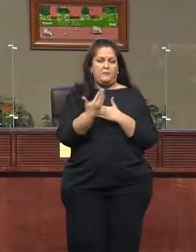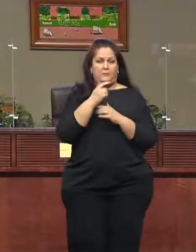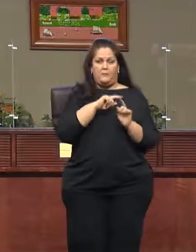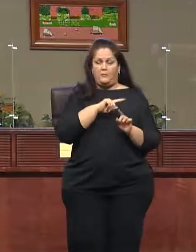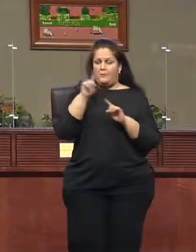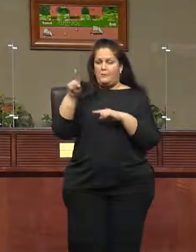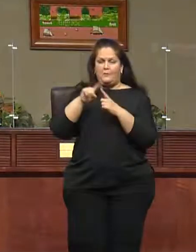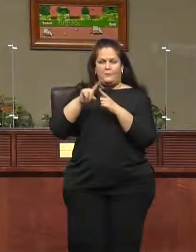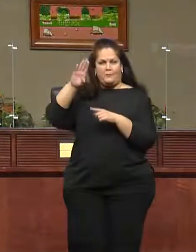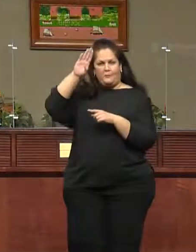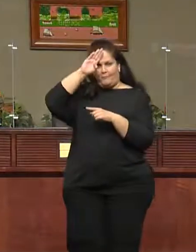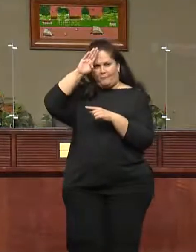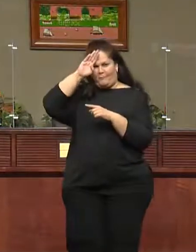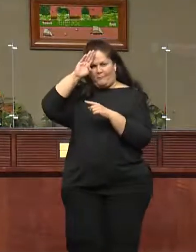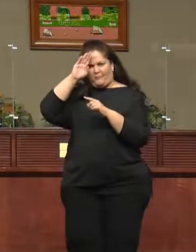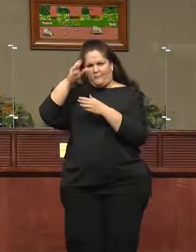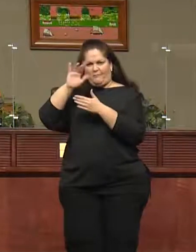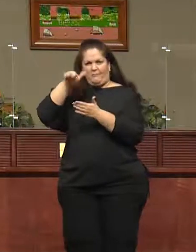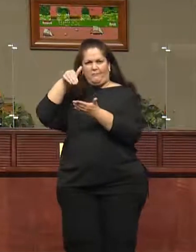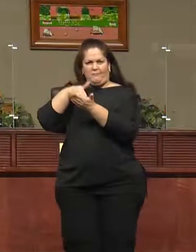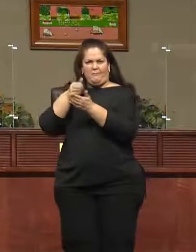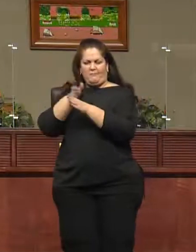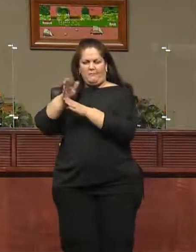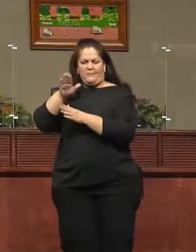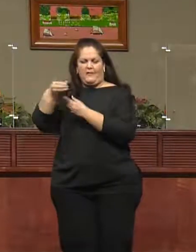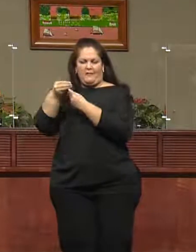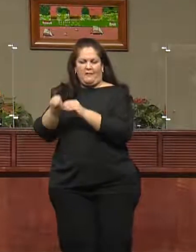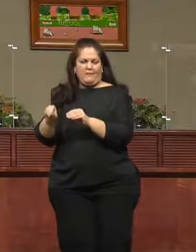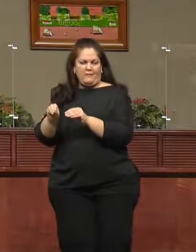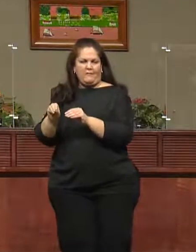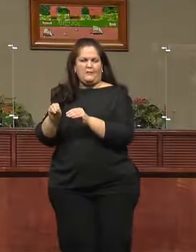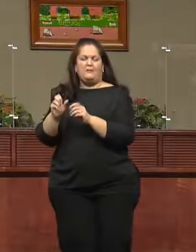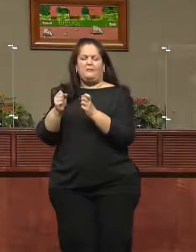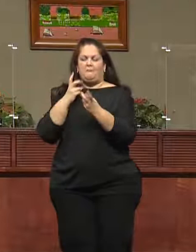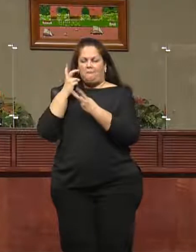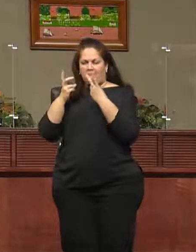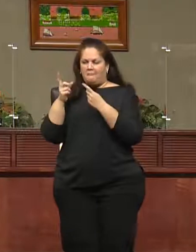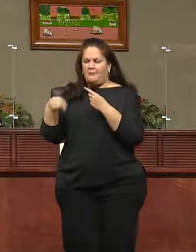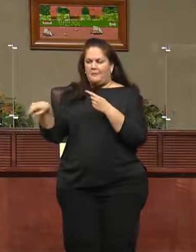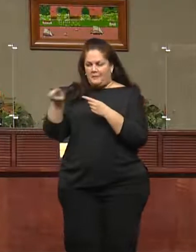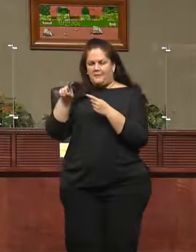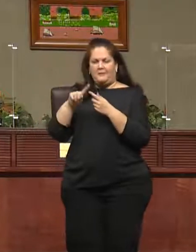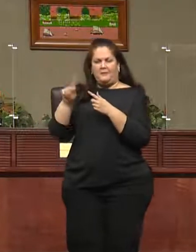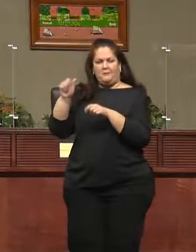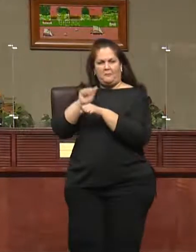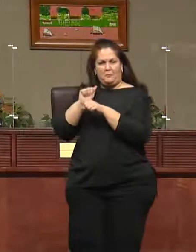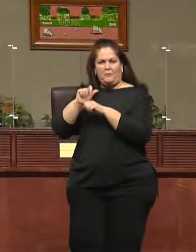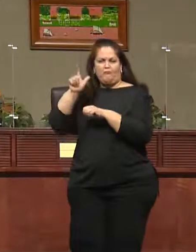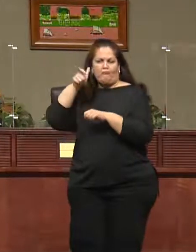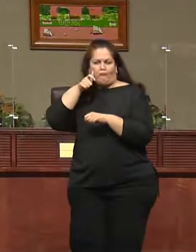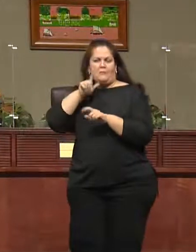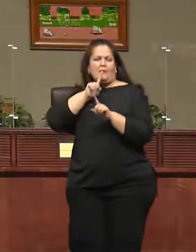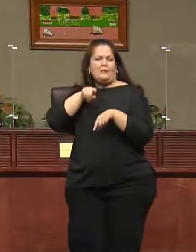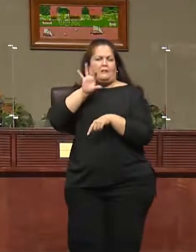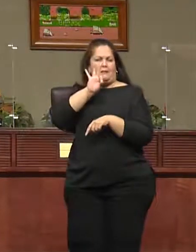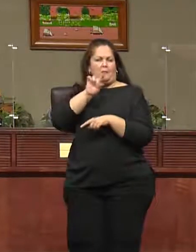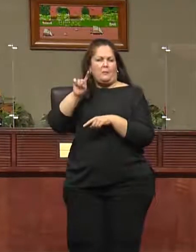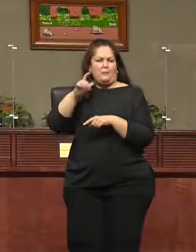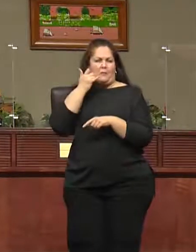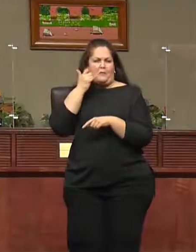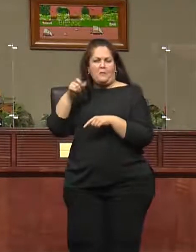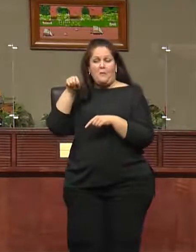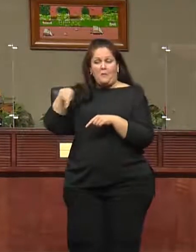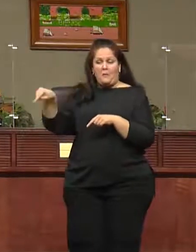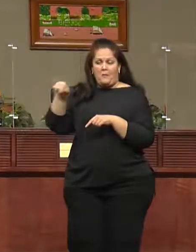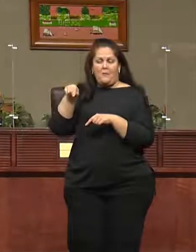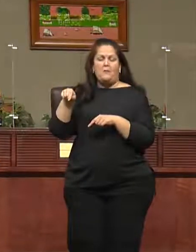fire rescue headquarters and visit with those dispatchers who take the 911 call. We